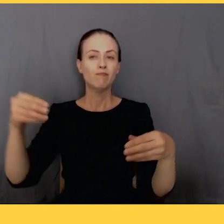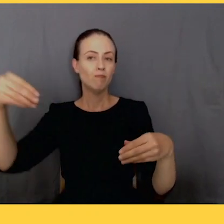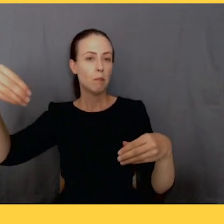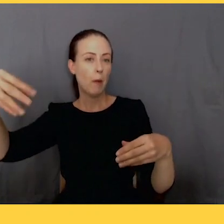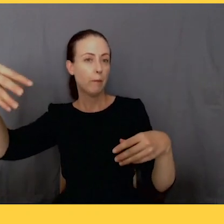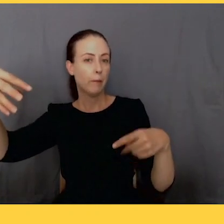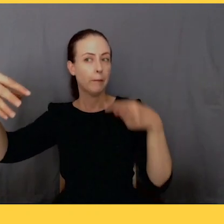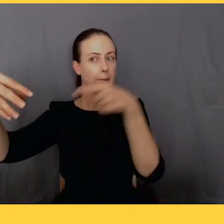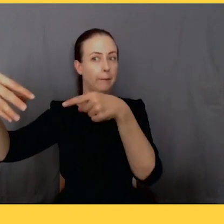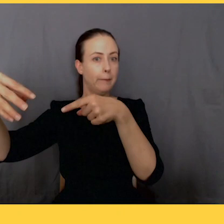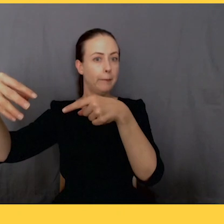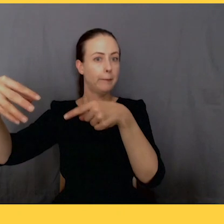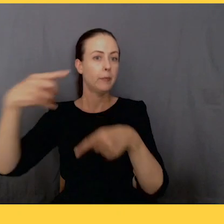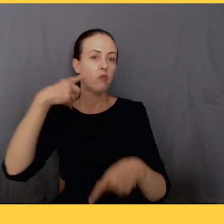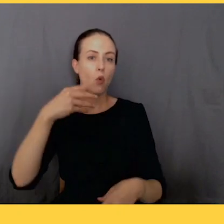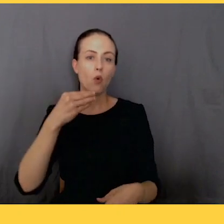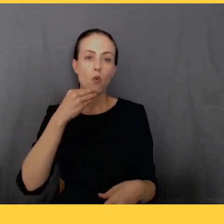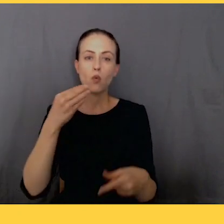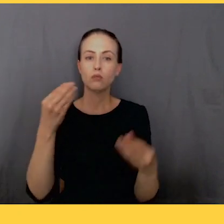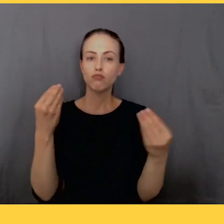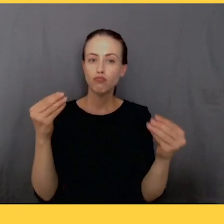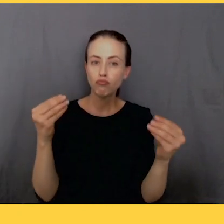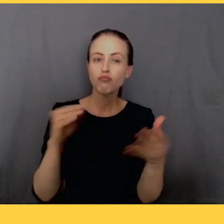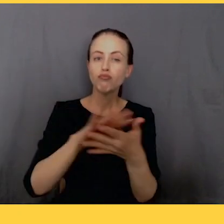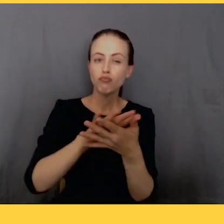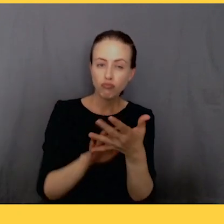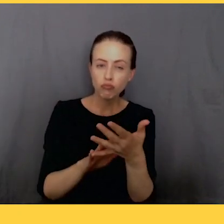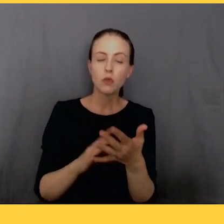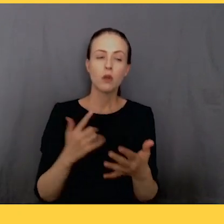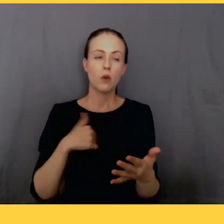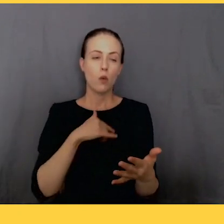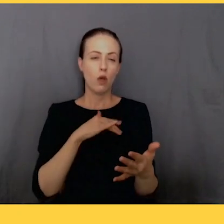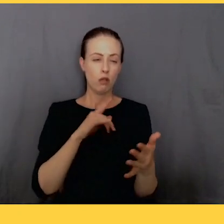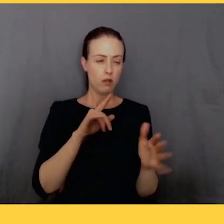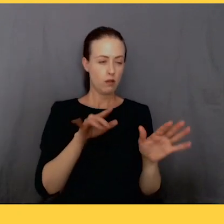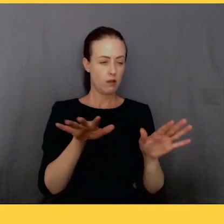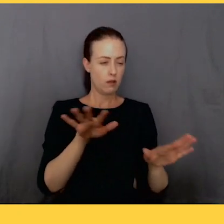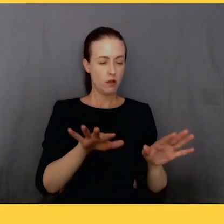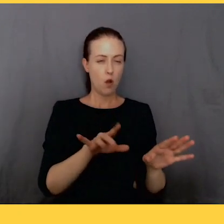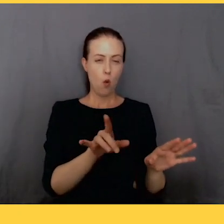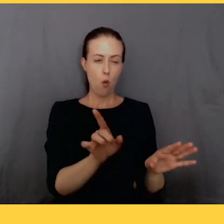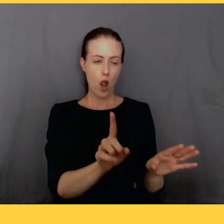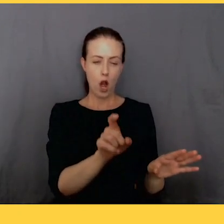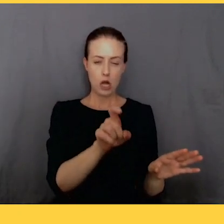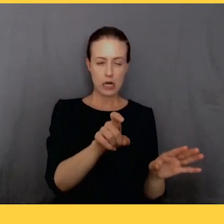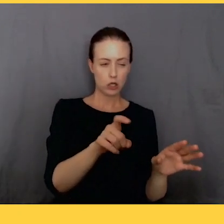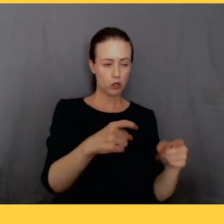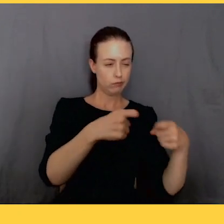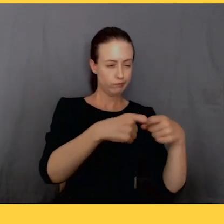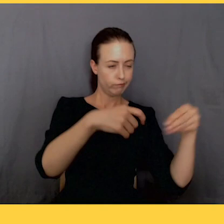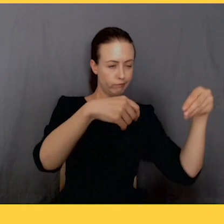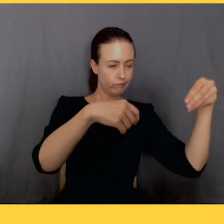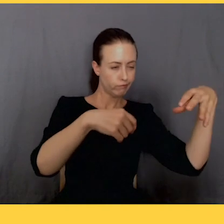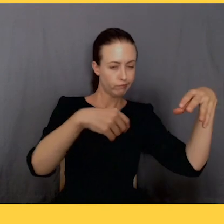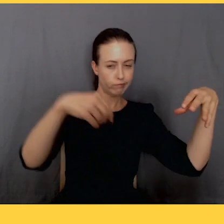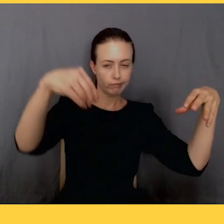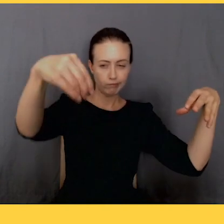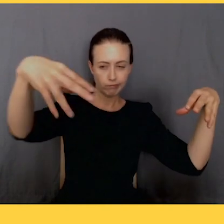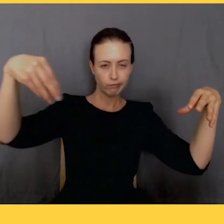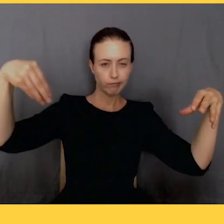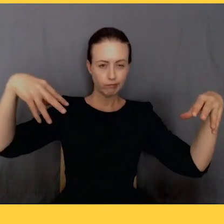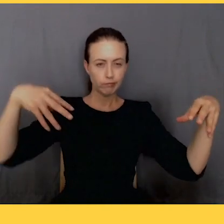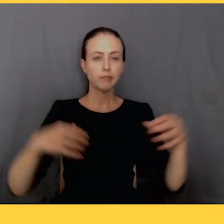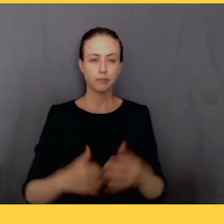to identify those types of services that exist in the community that we can re-energize. Next